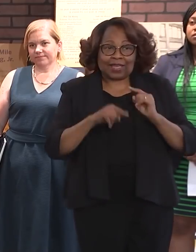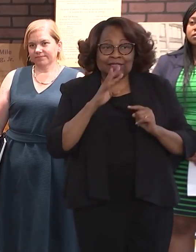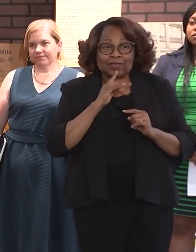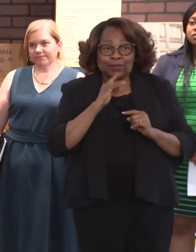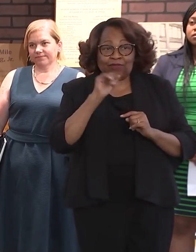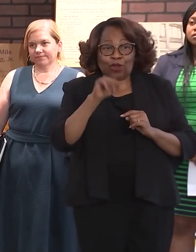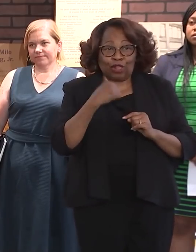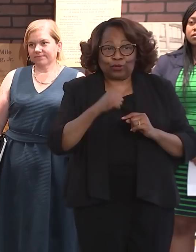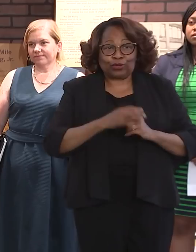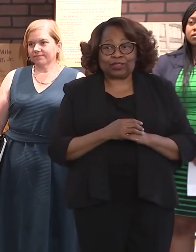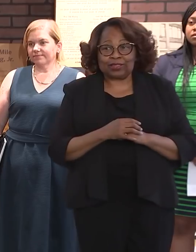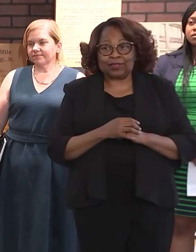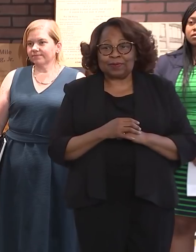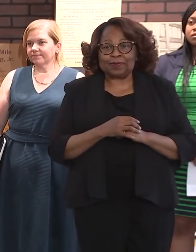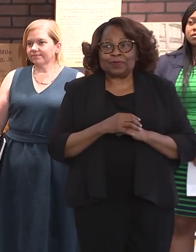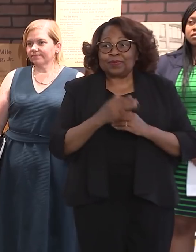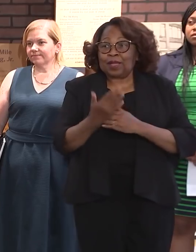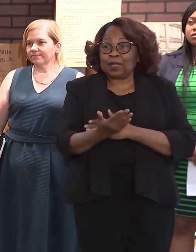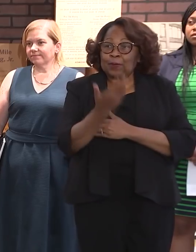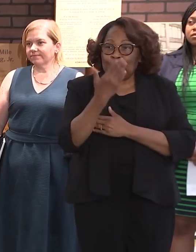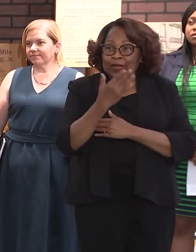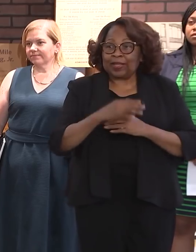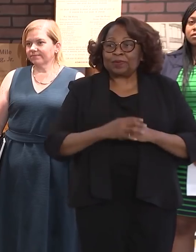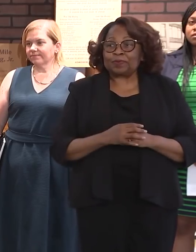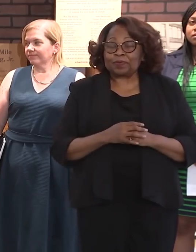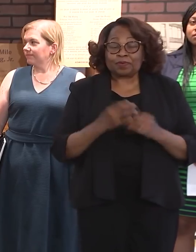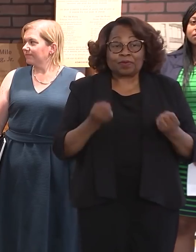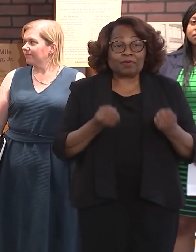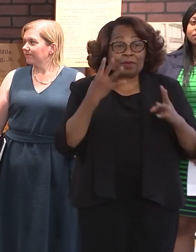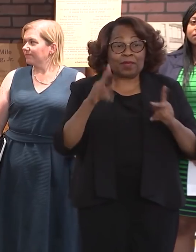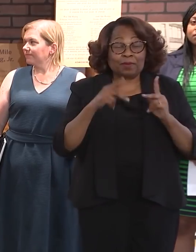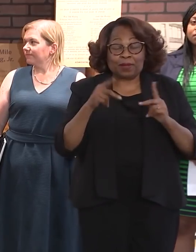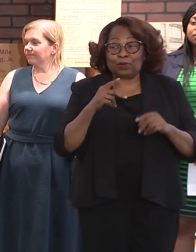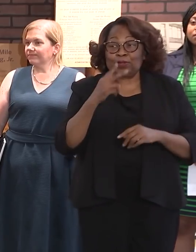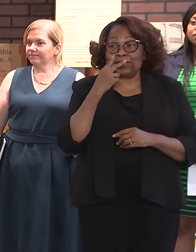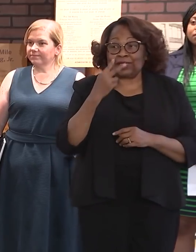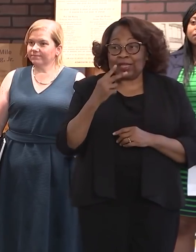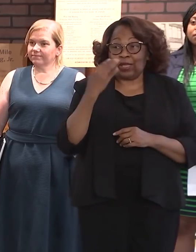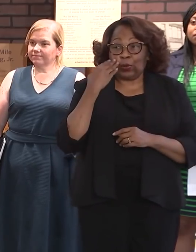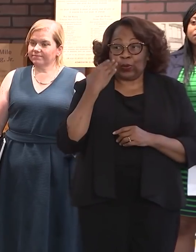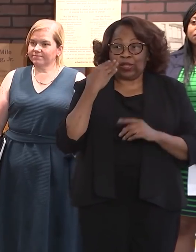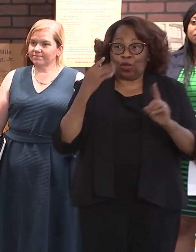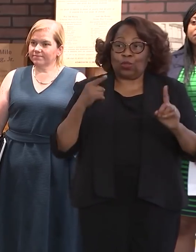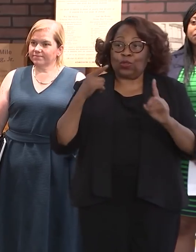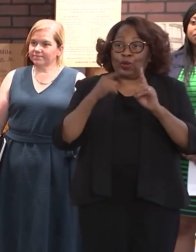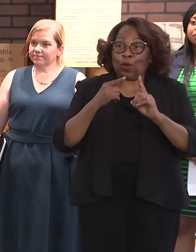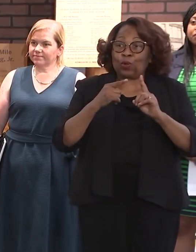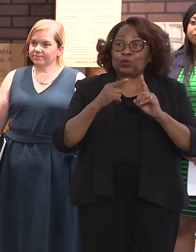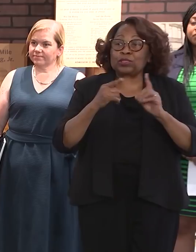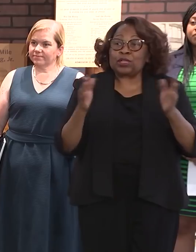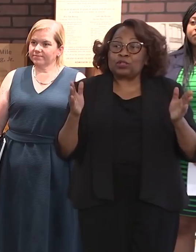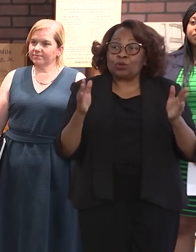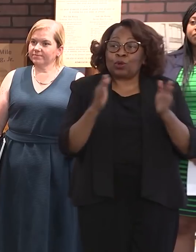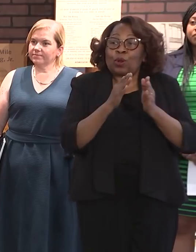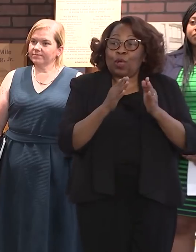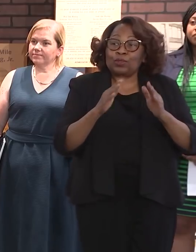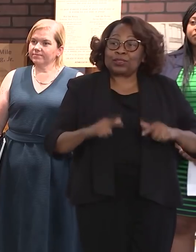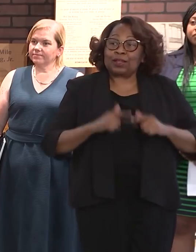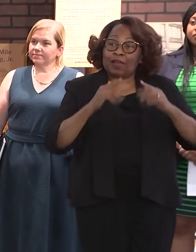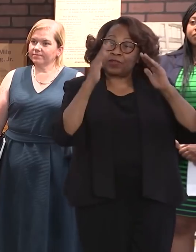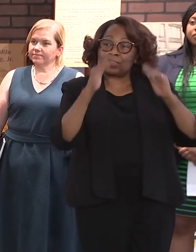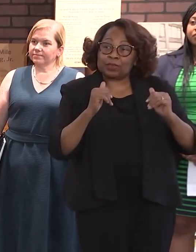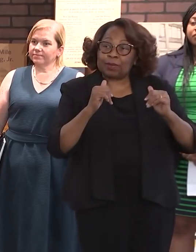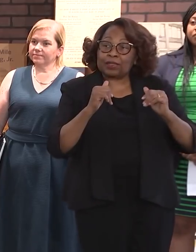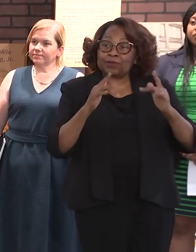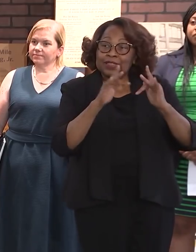others. Good morning, Mayor. Many people see, we know the goal is to close the life expectancy gap between the